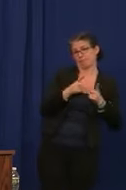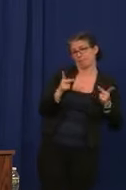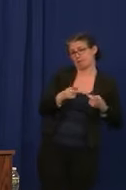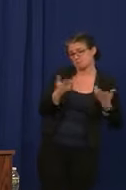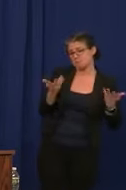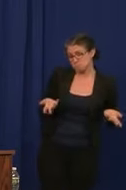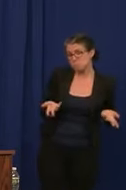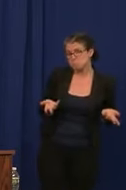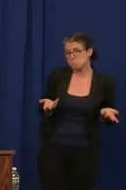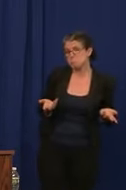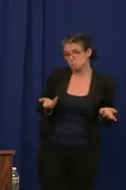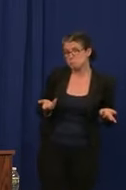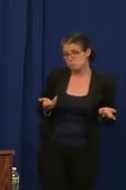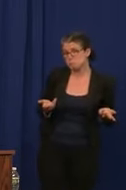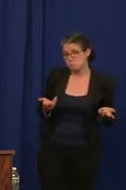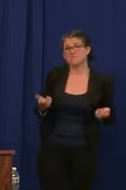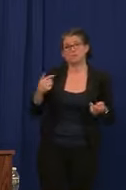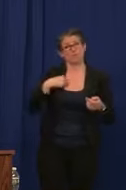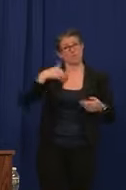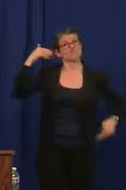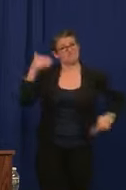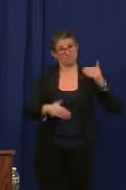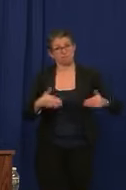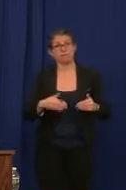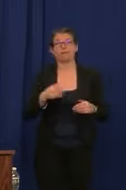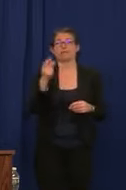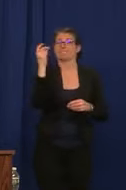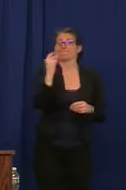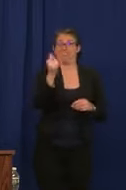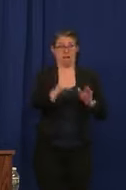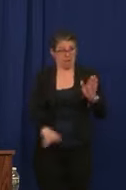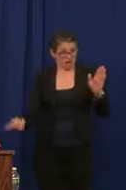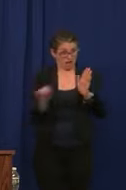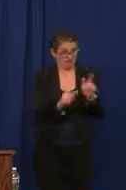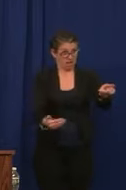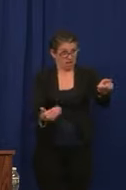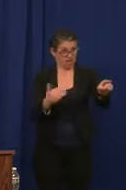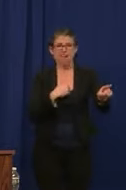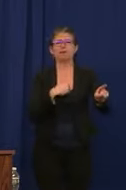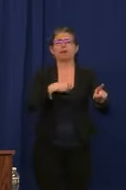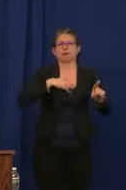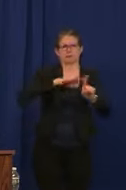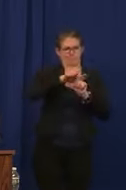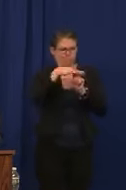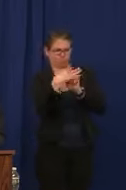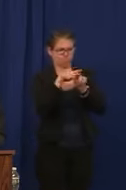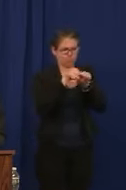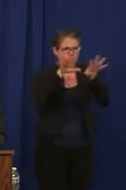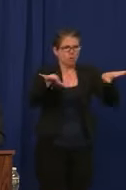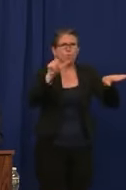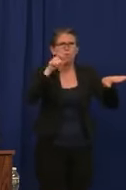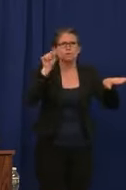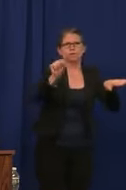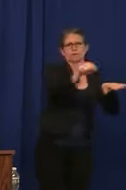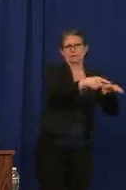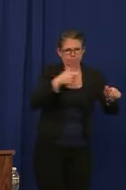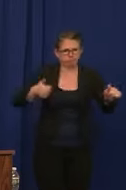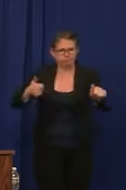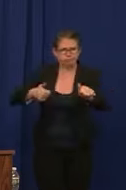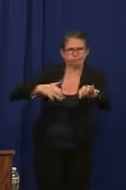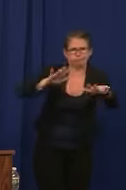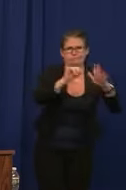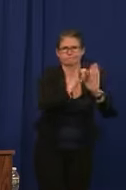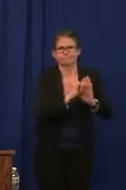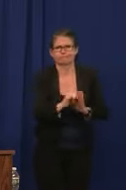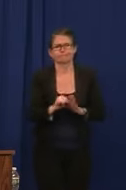then talk about the quarantine and isolation measures that we've talked about previously. But overall, there are three types